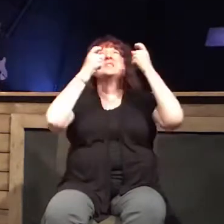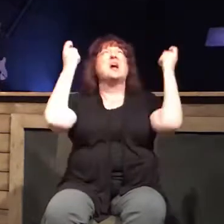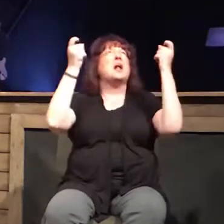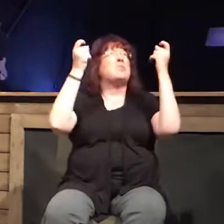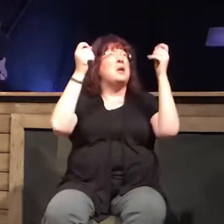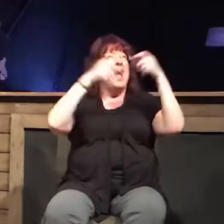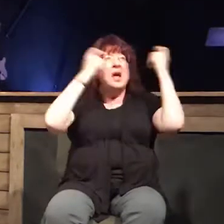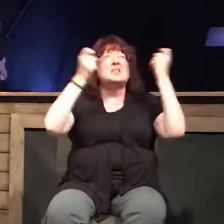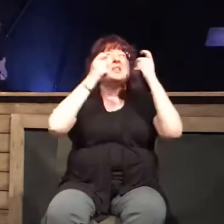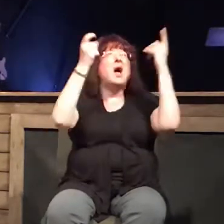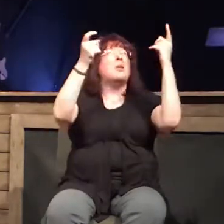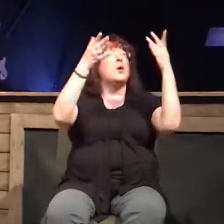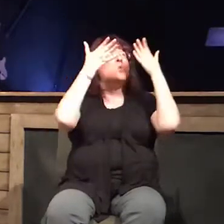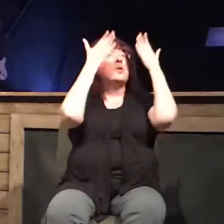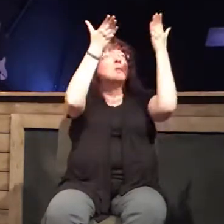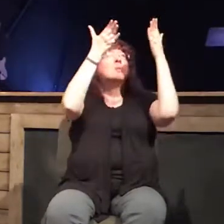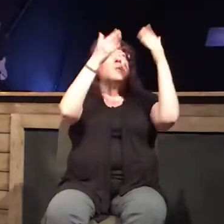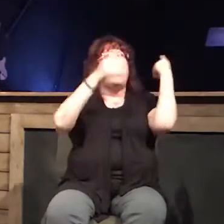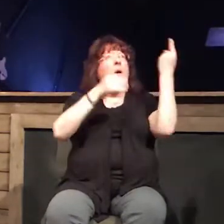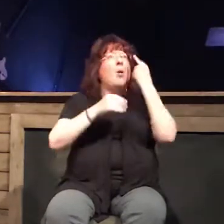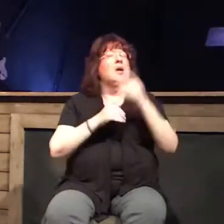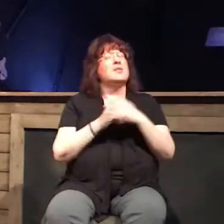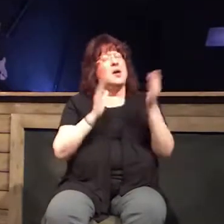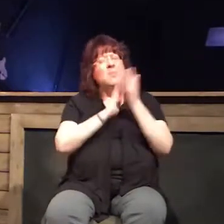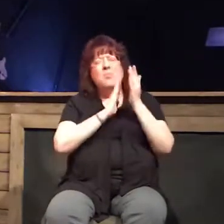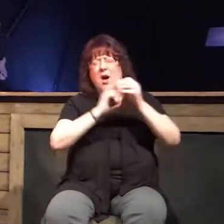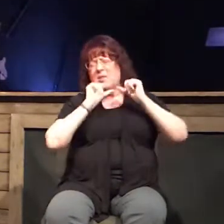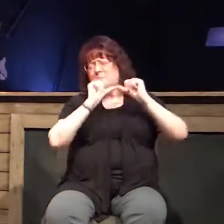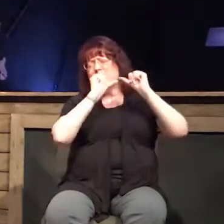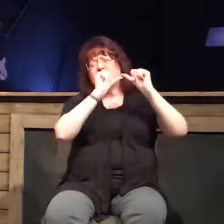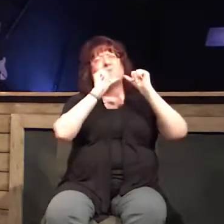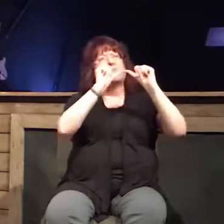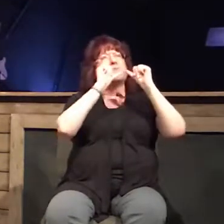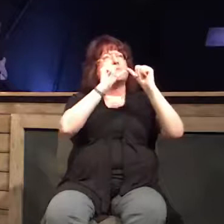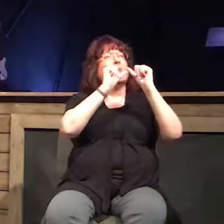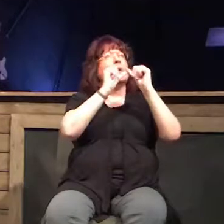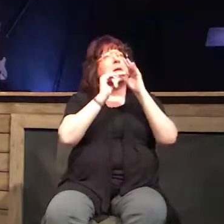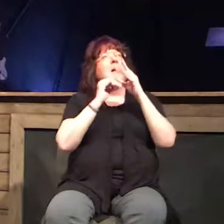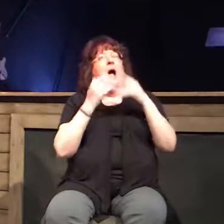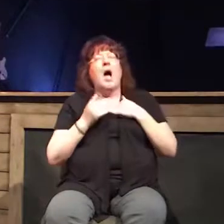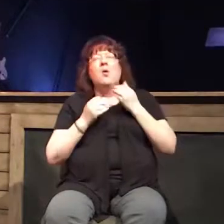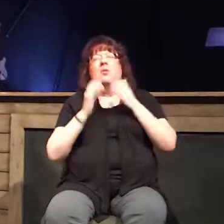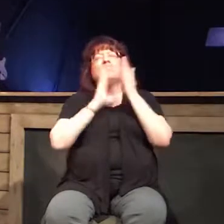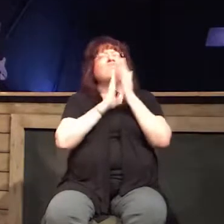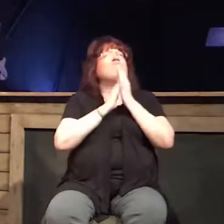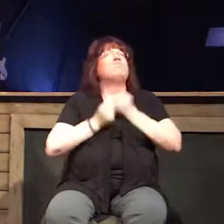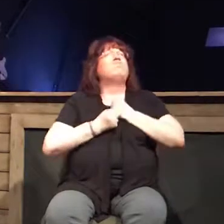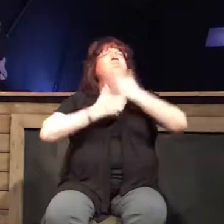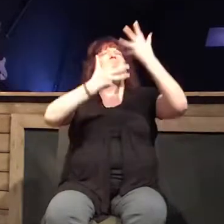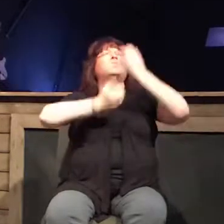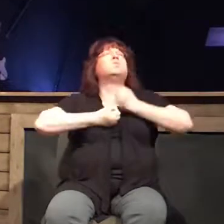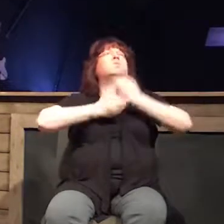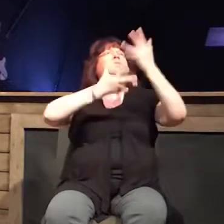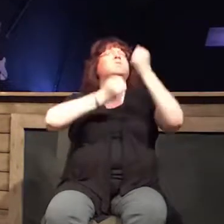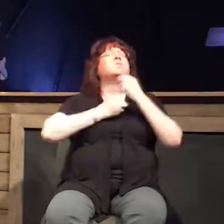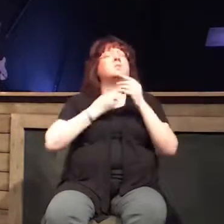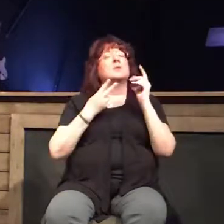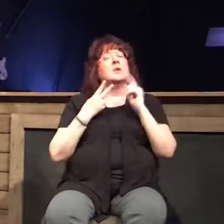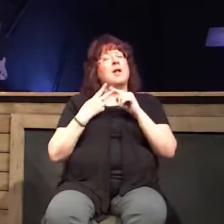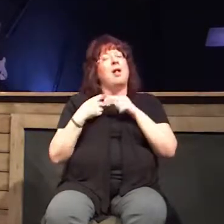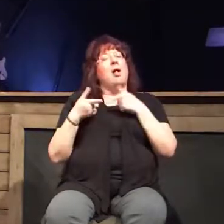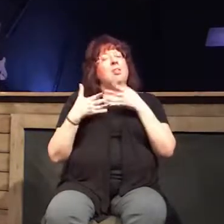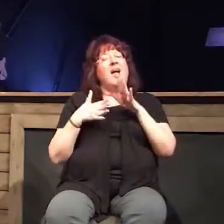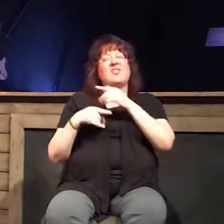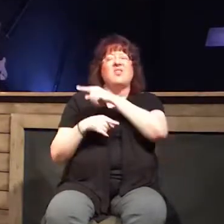I will celebrate, I will celebrate at all times. His praises will always be on my lips. I will glory in the Lord. And then he says this, "Let